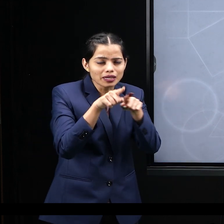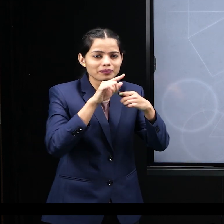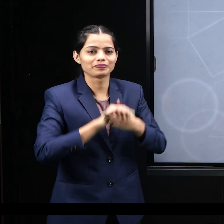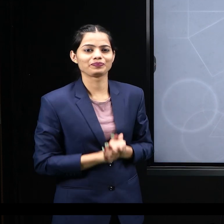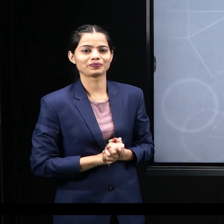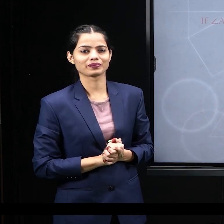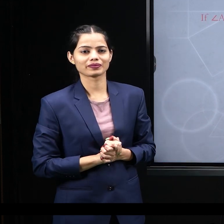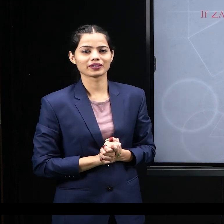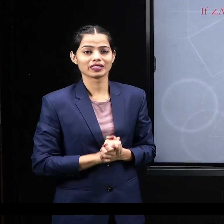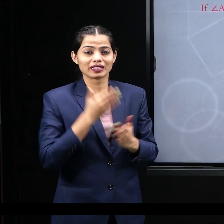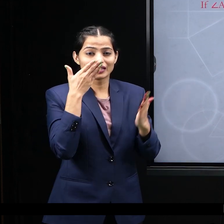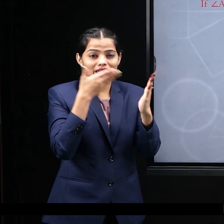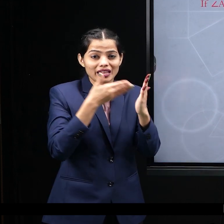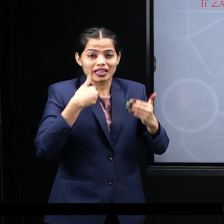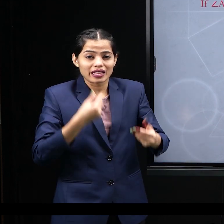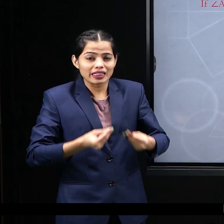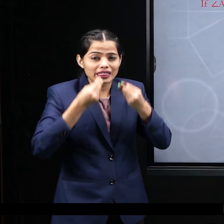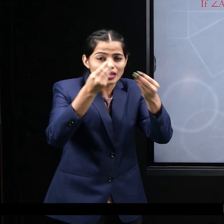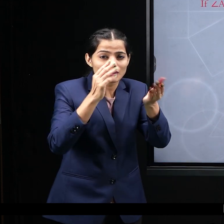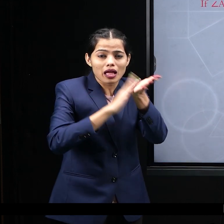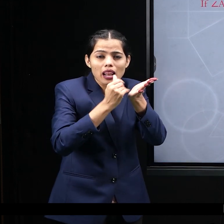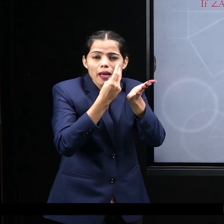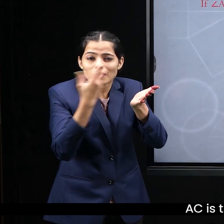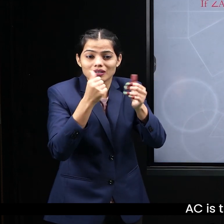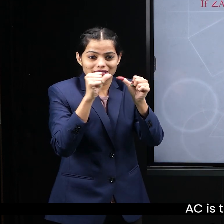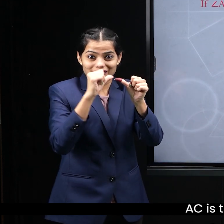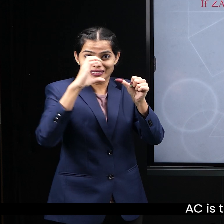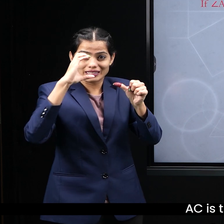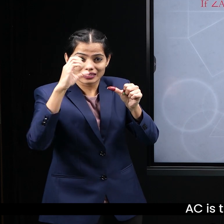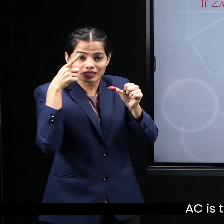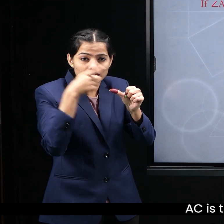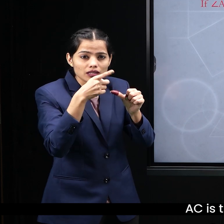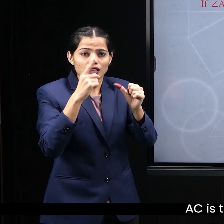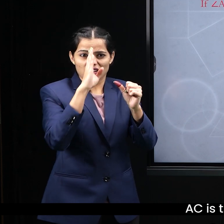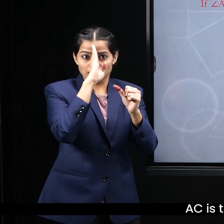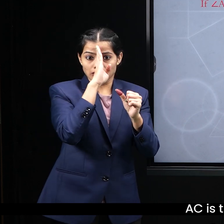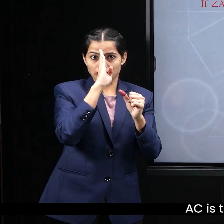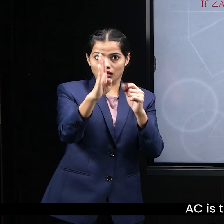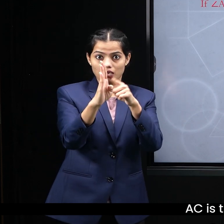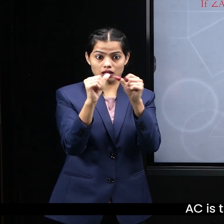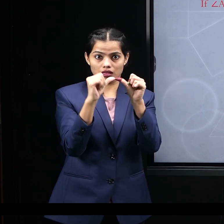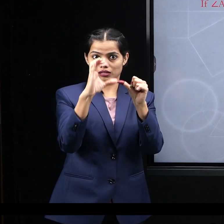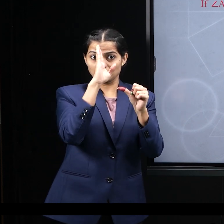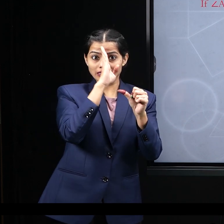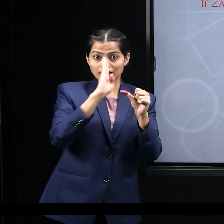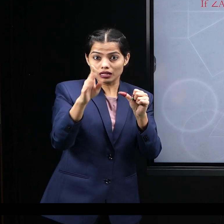Example, in the given figure, AC is the diameter of the circle with center